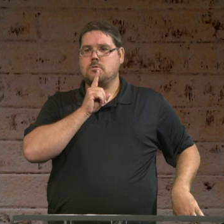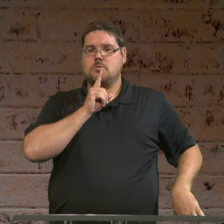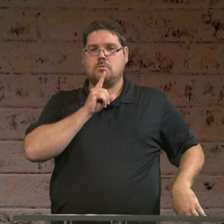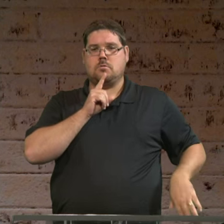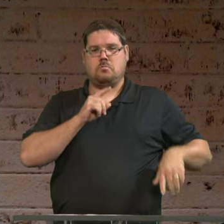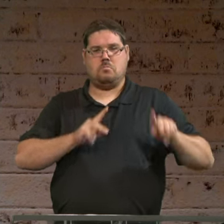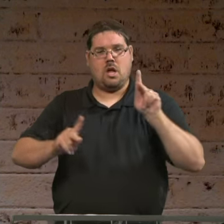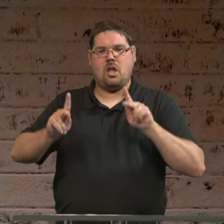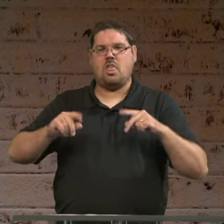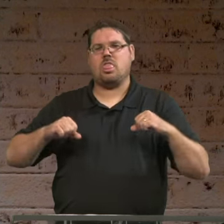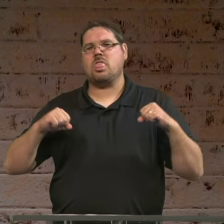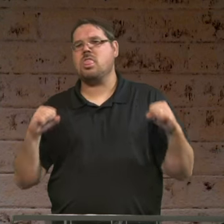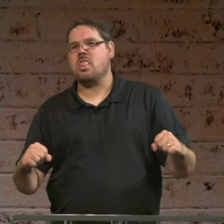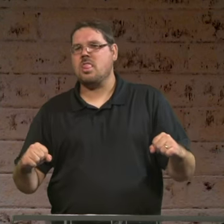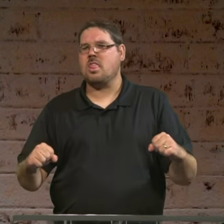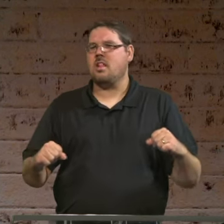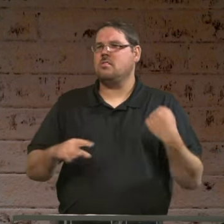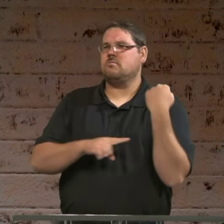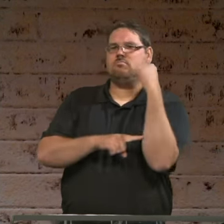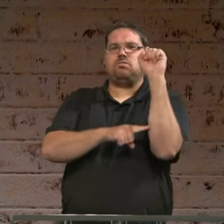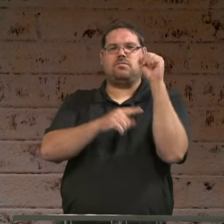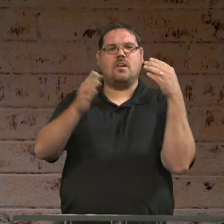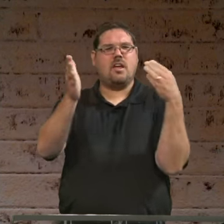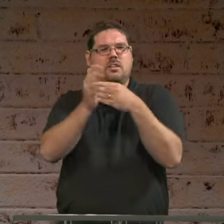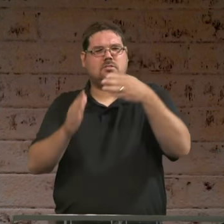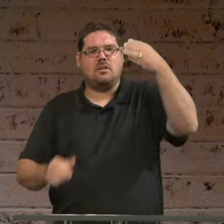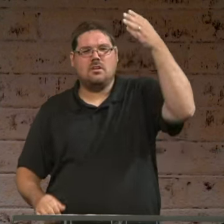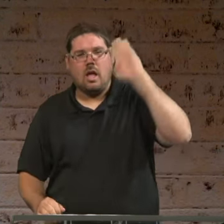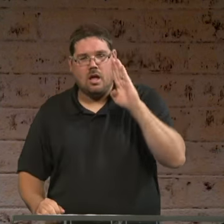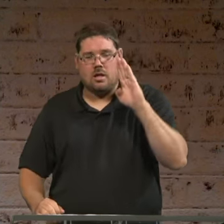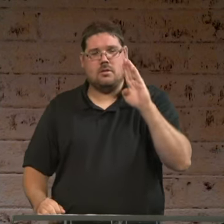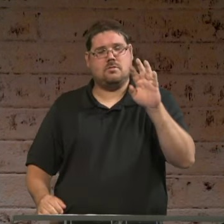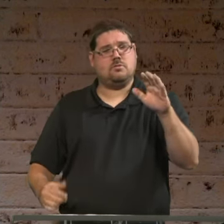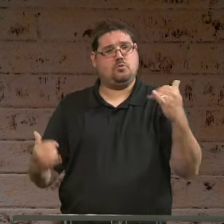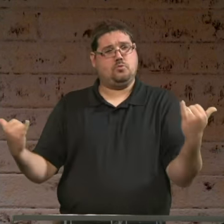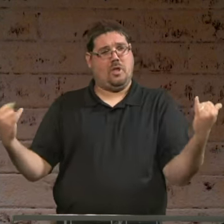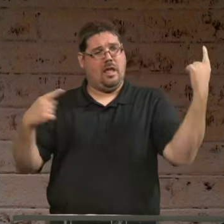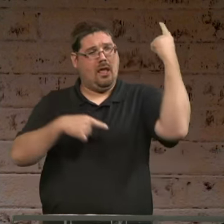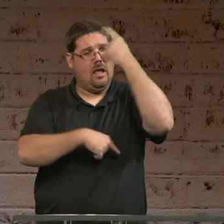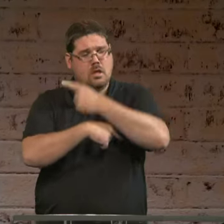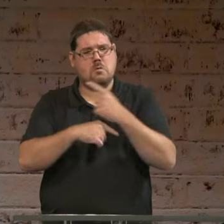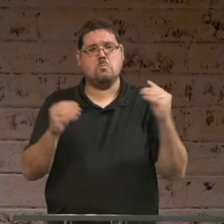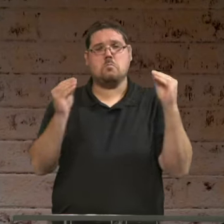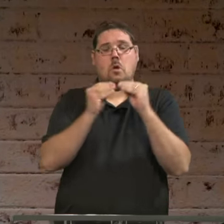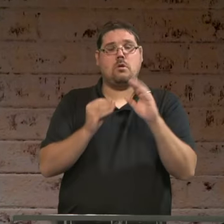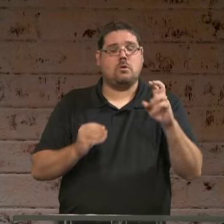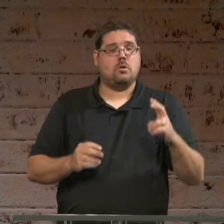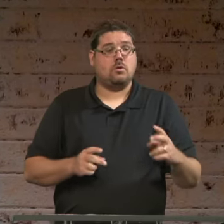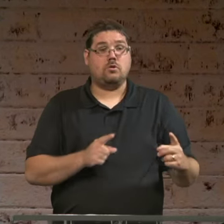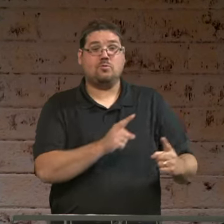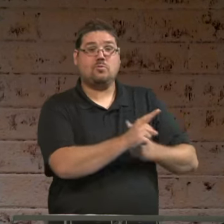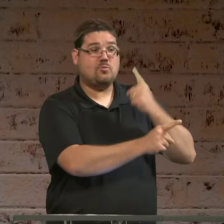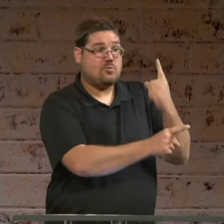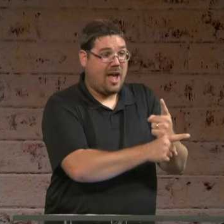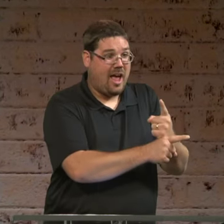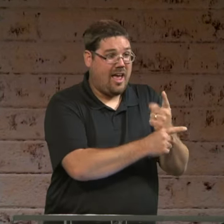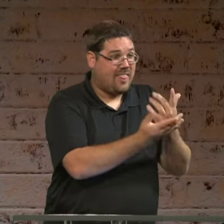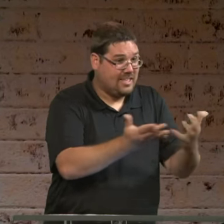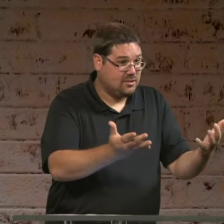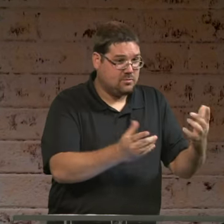much. And the world says yes, now that gives them more opportunity to rebel against God. Now, it